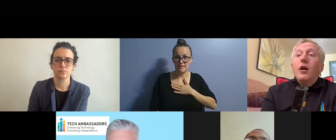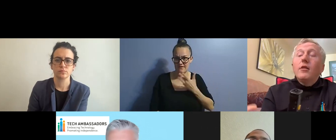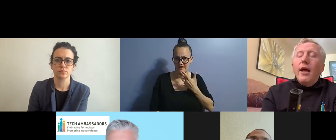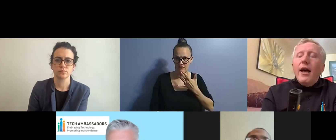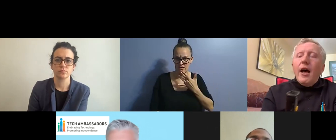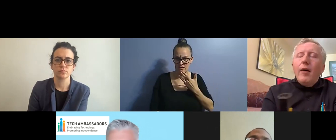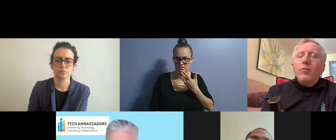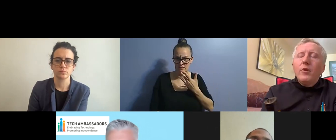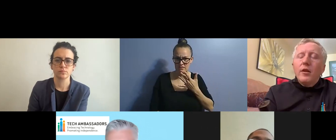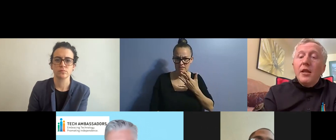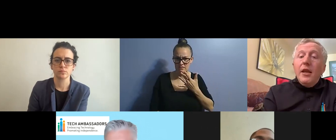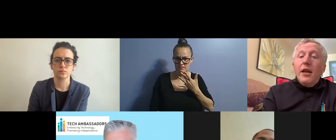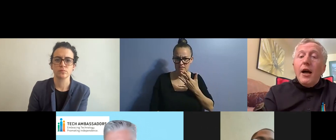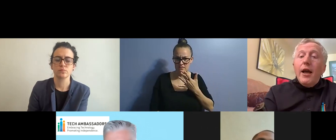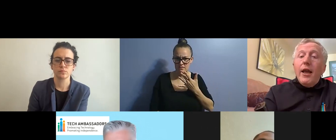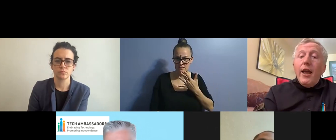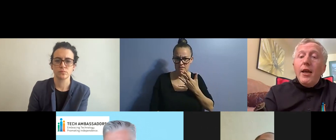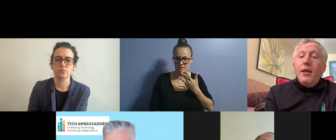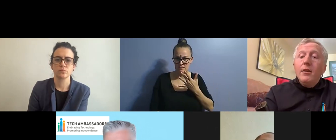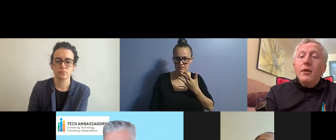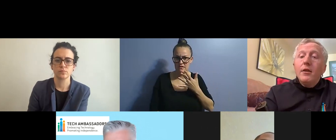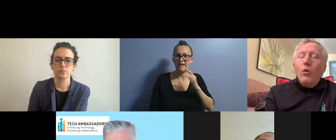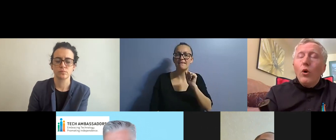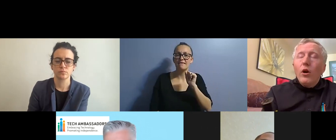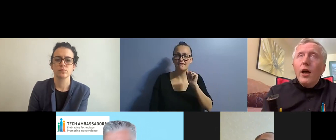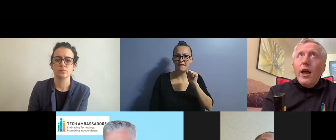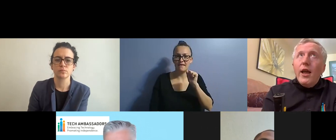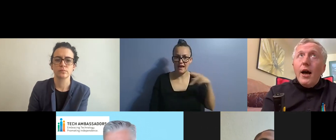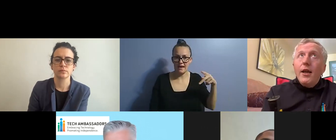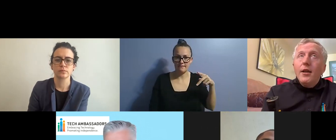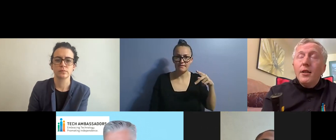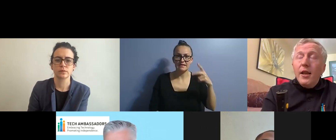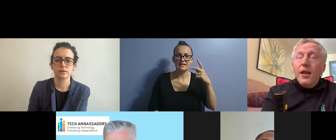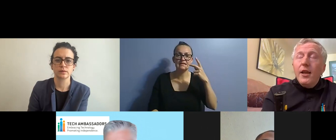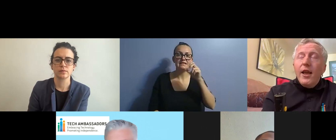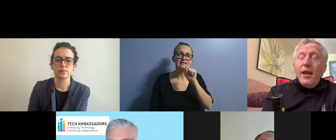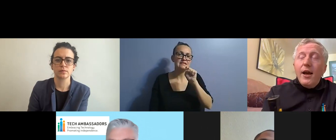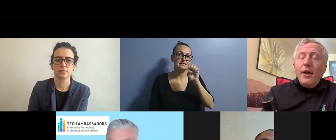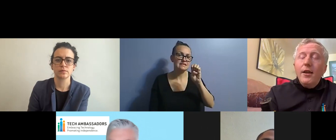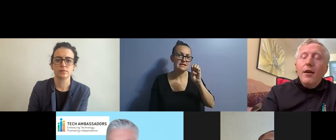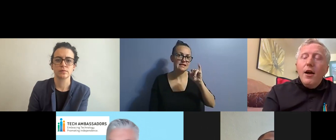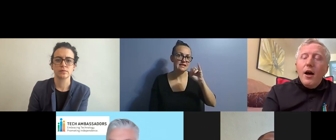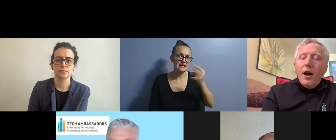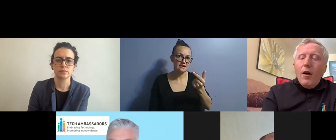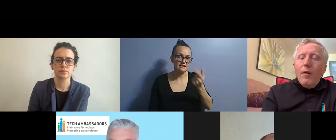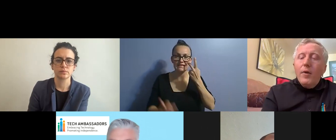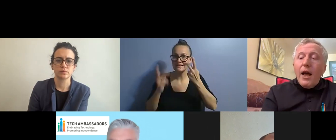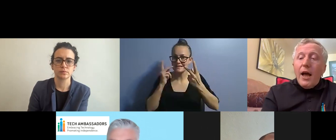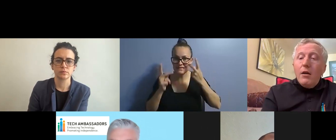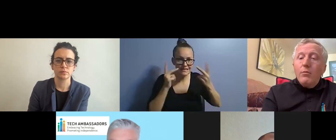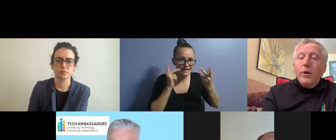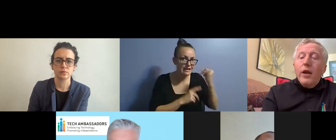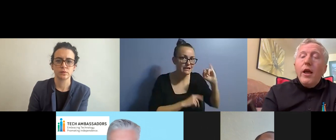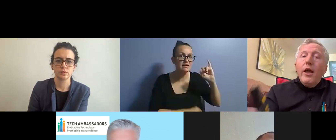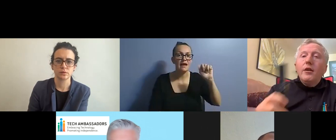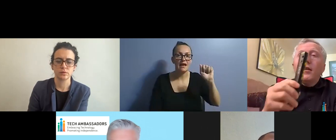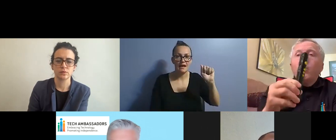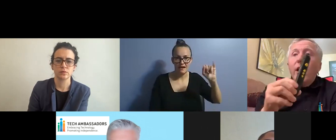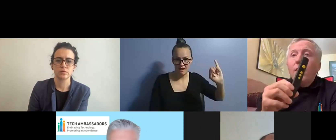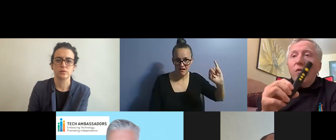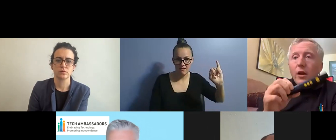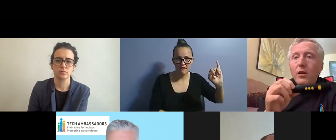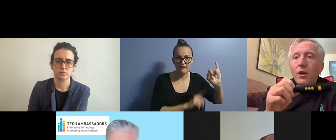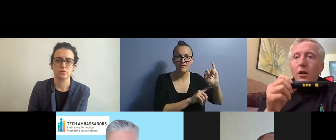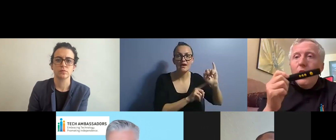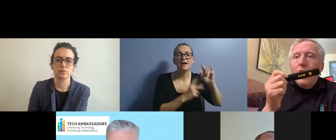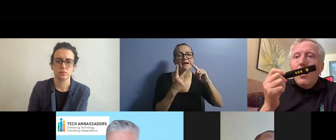the app Seeing IA or AI, Seeing AI app, and this